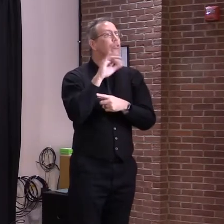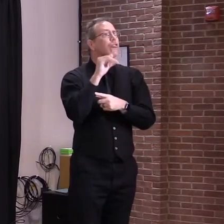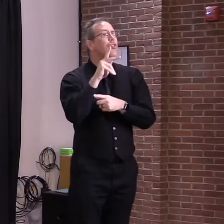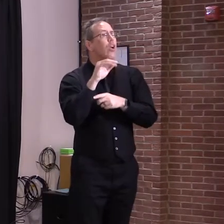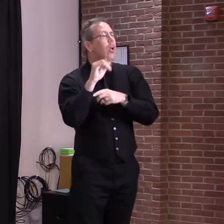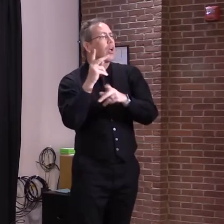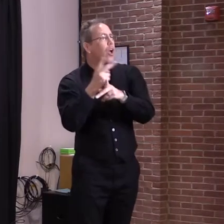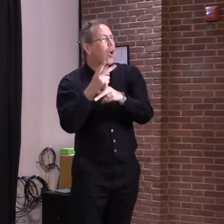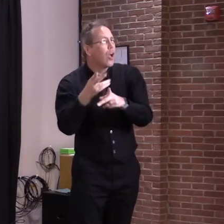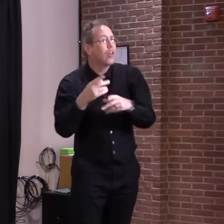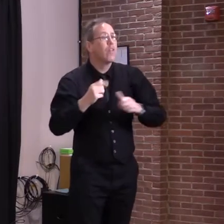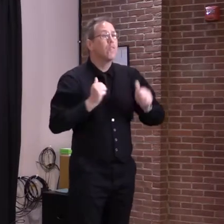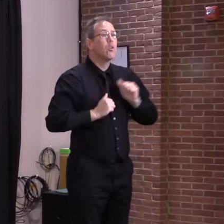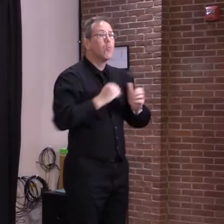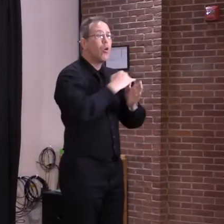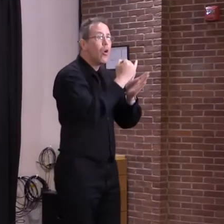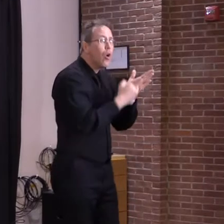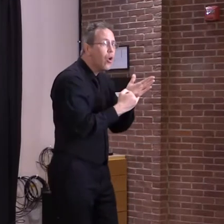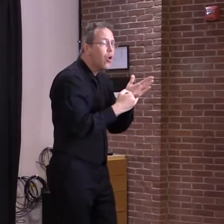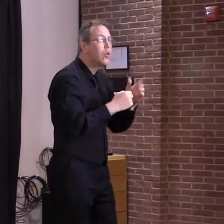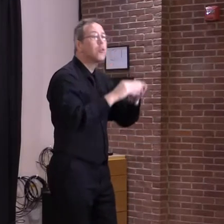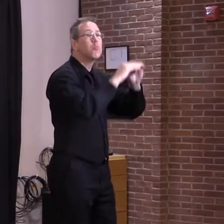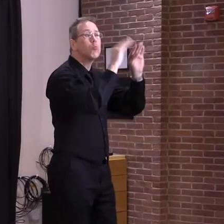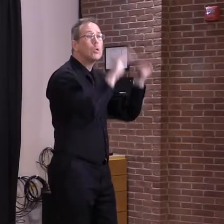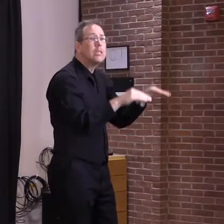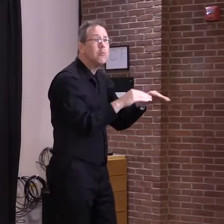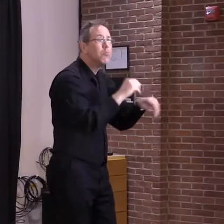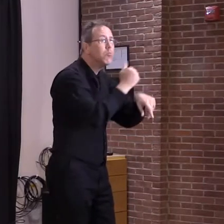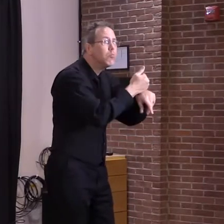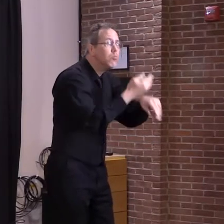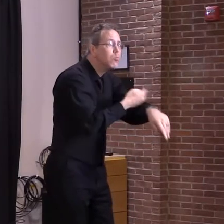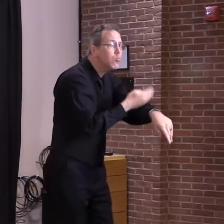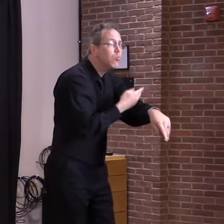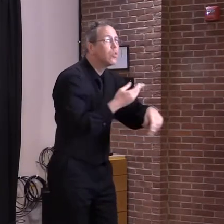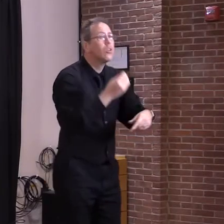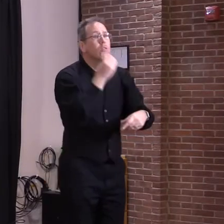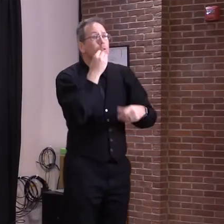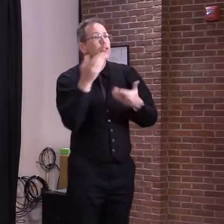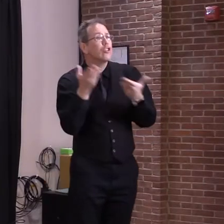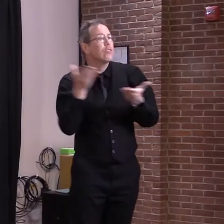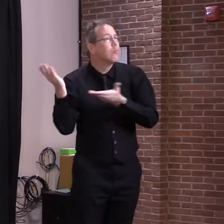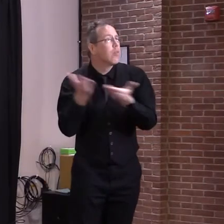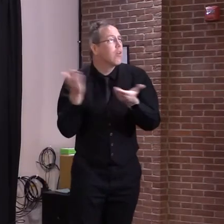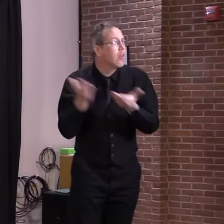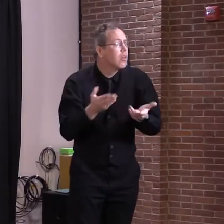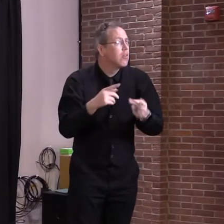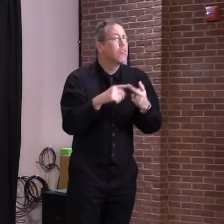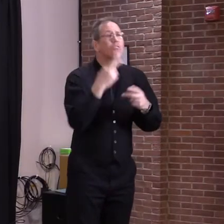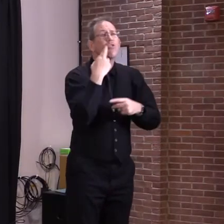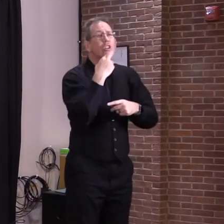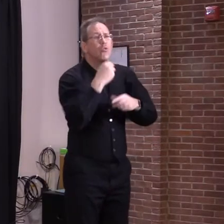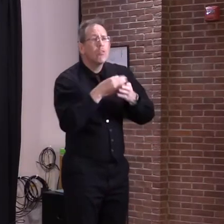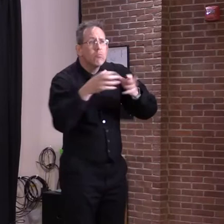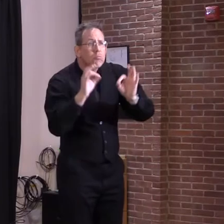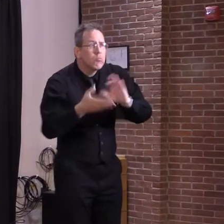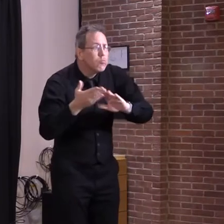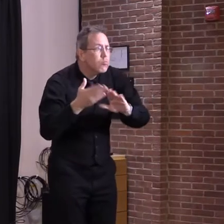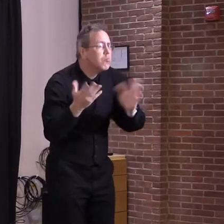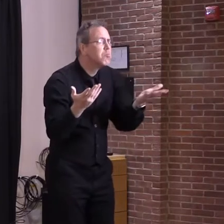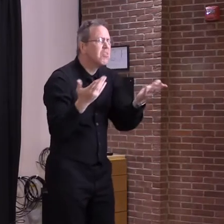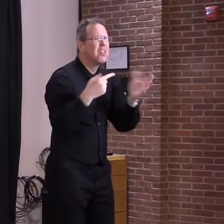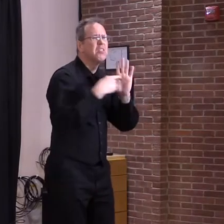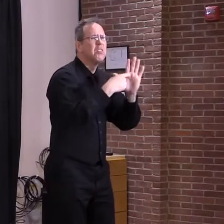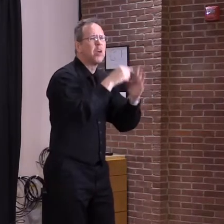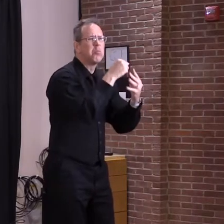venues, museums, food supply chain improvements, and hospitality projects, as well as supporting small businesses